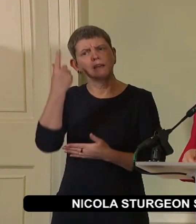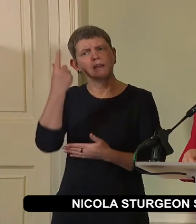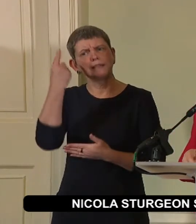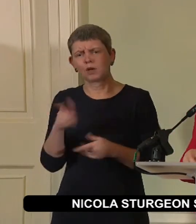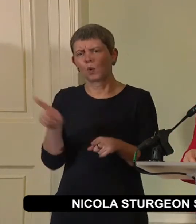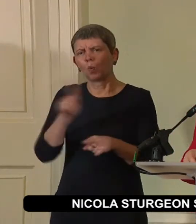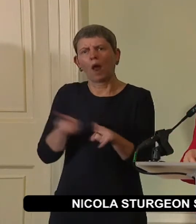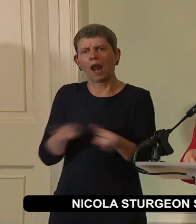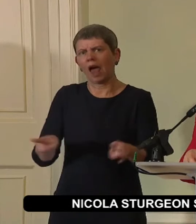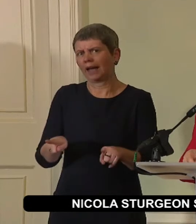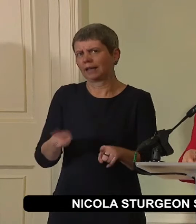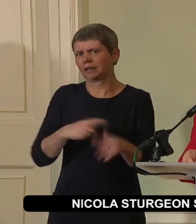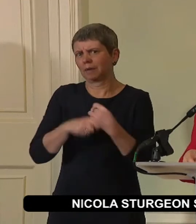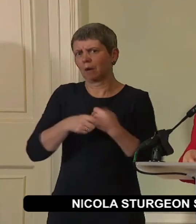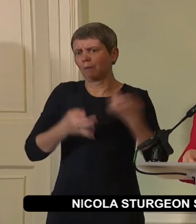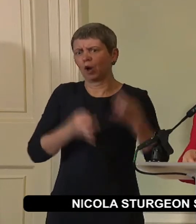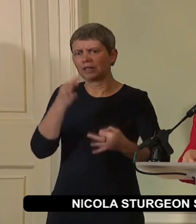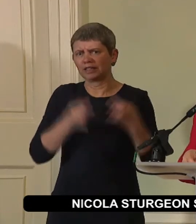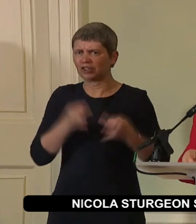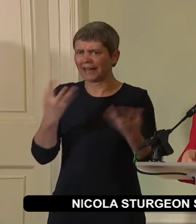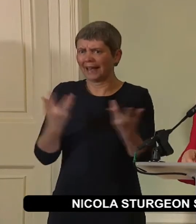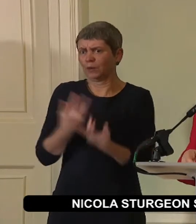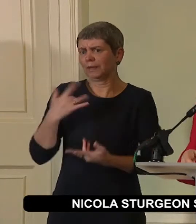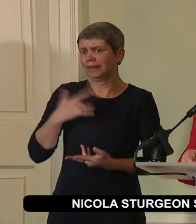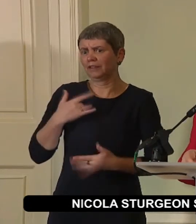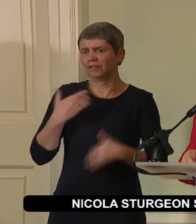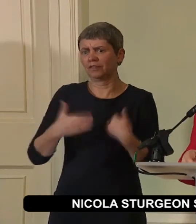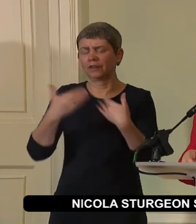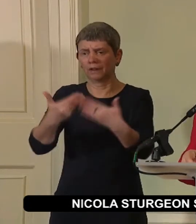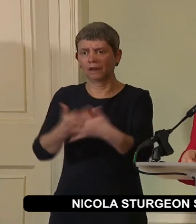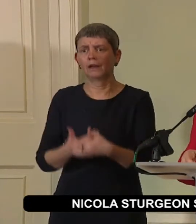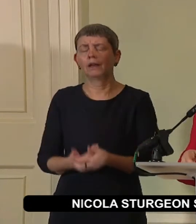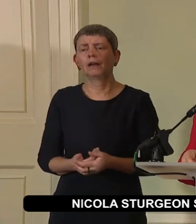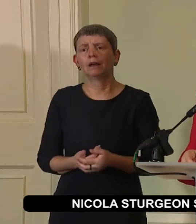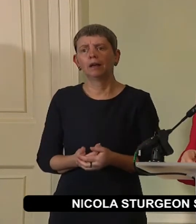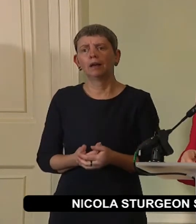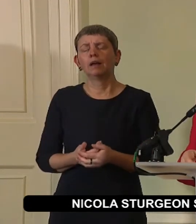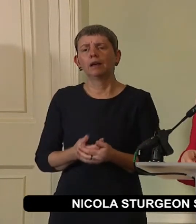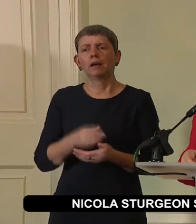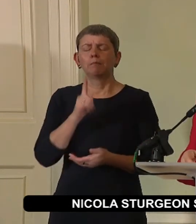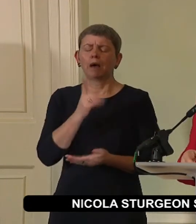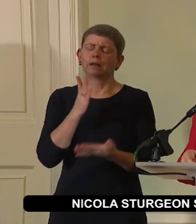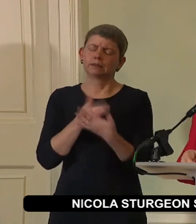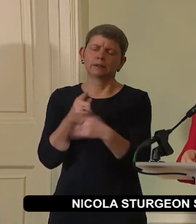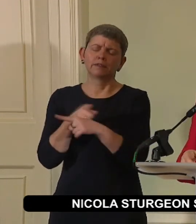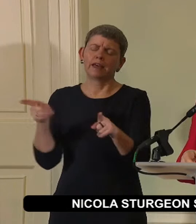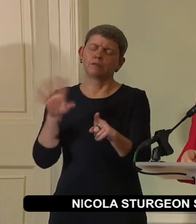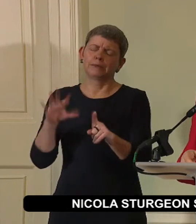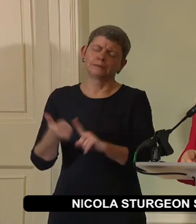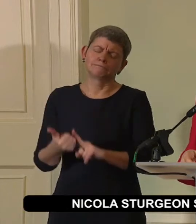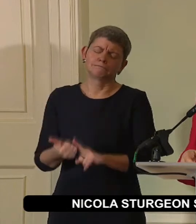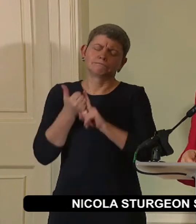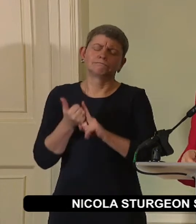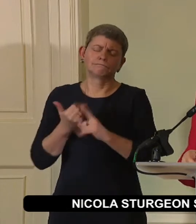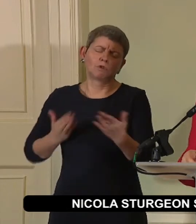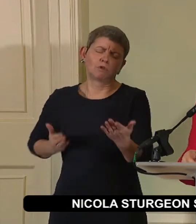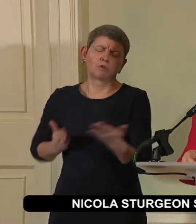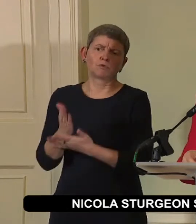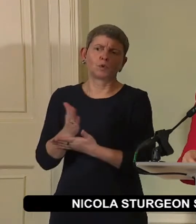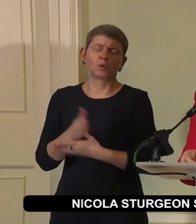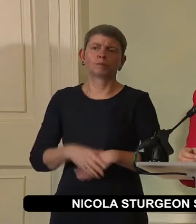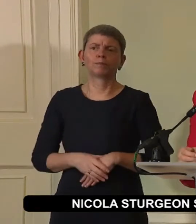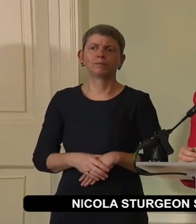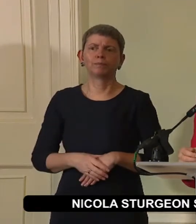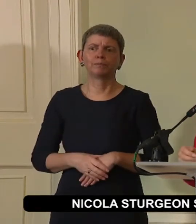for the jobs we choose to do. Mine have been my rock throughout. And of course, the